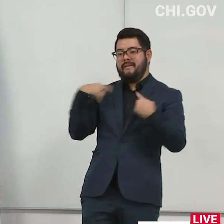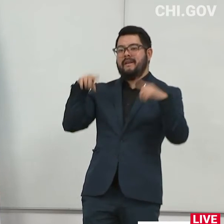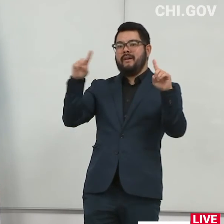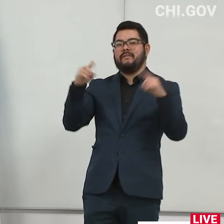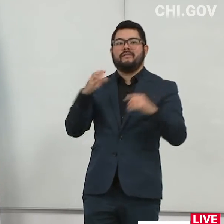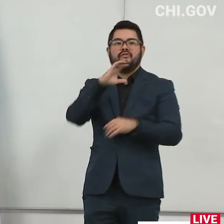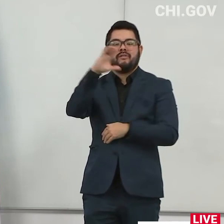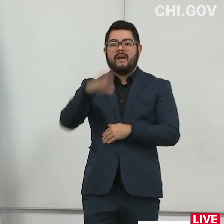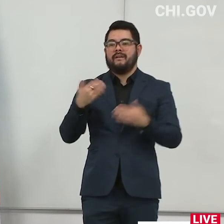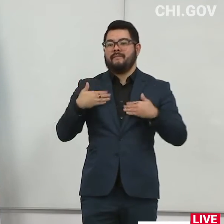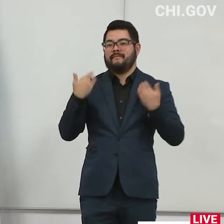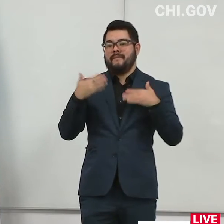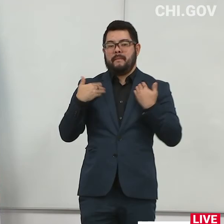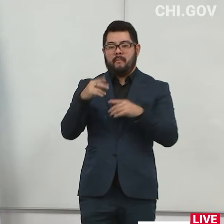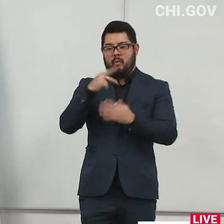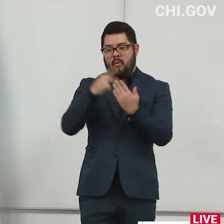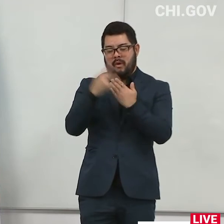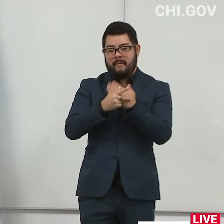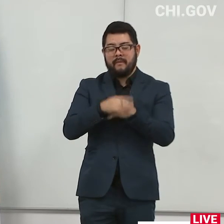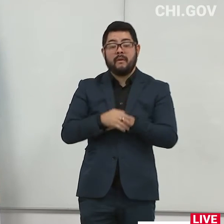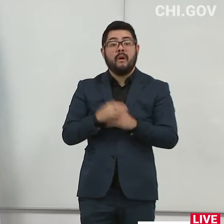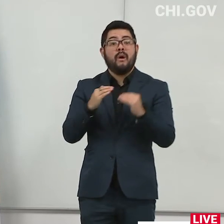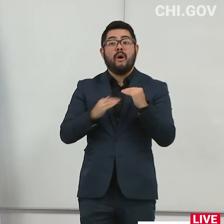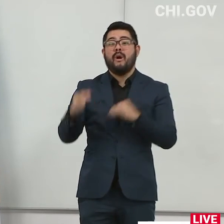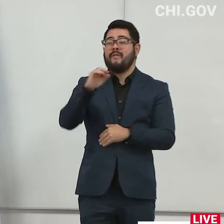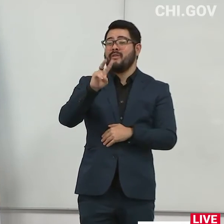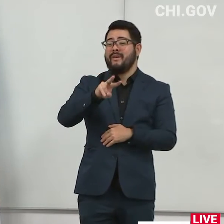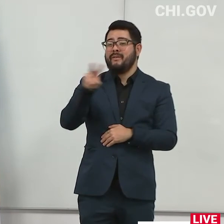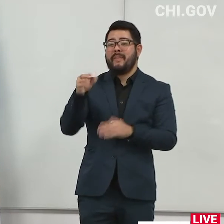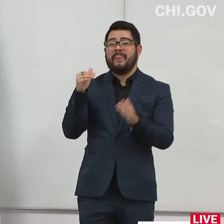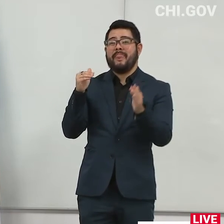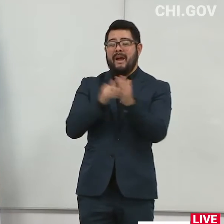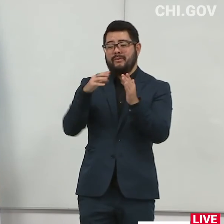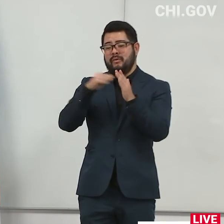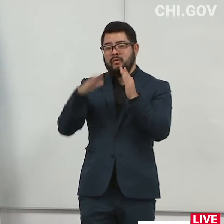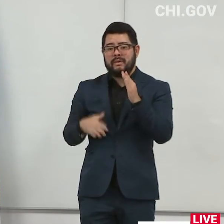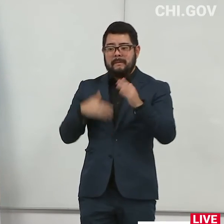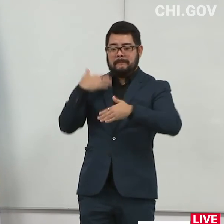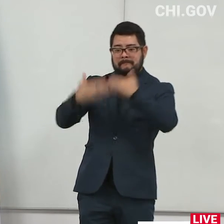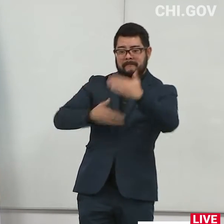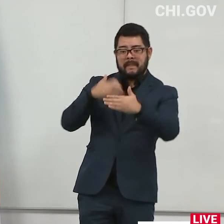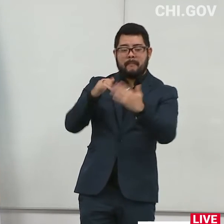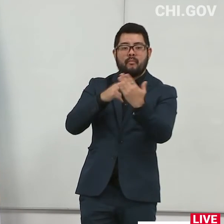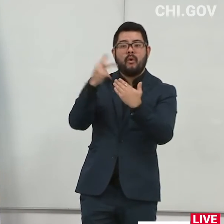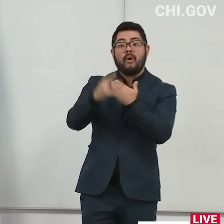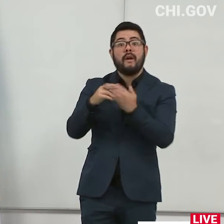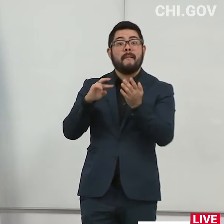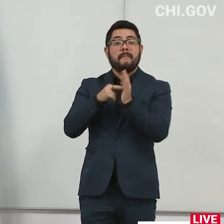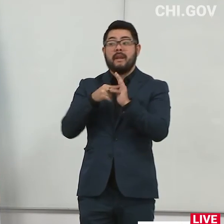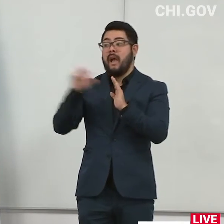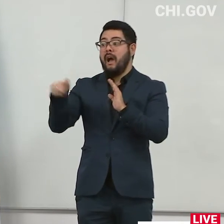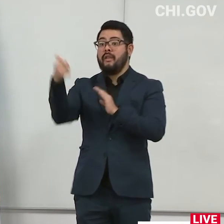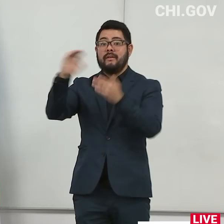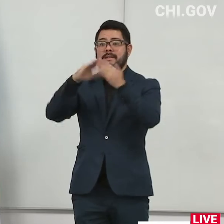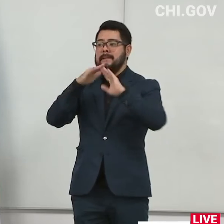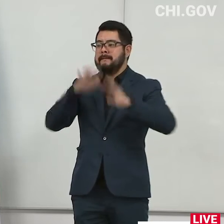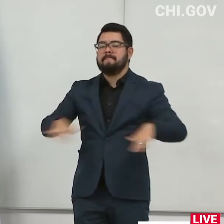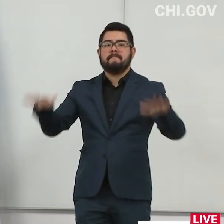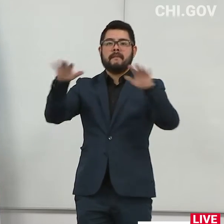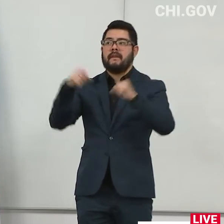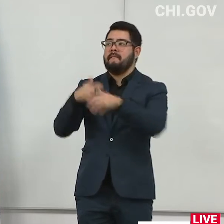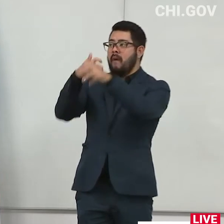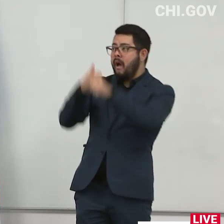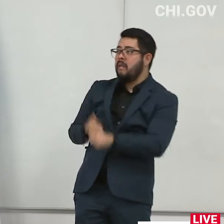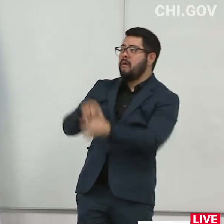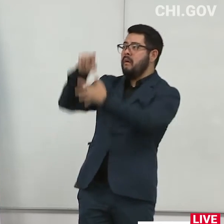we've connected more than 22,000 students through that program, which serves as a model for other cities across the country on